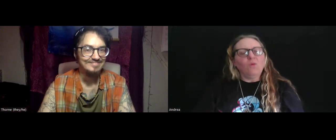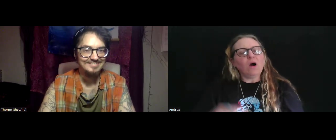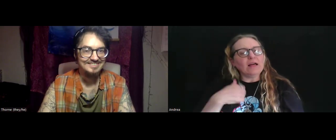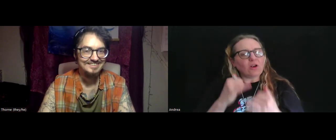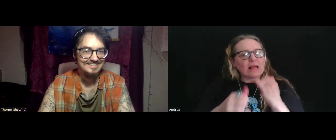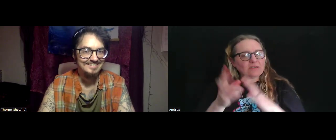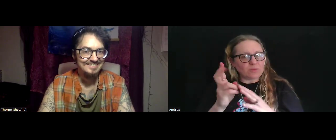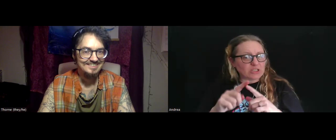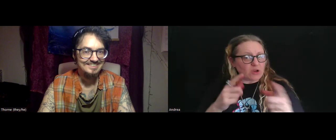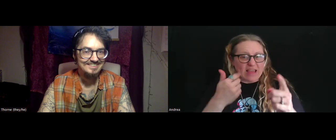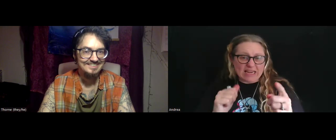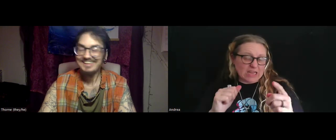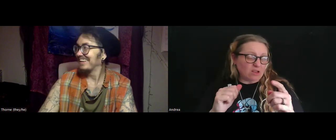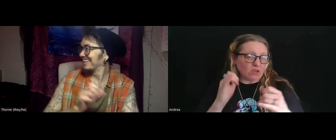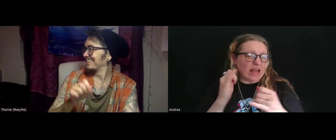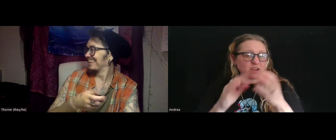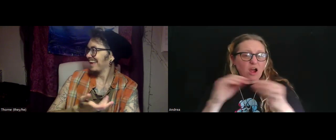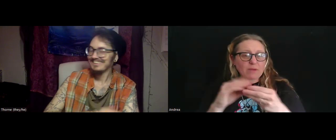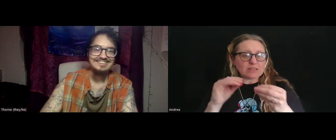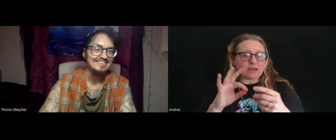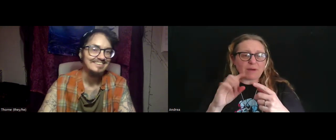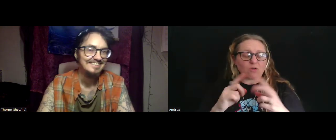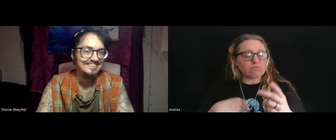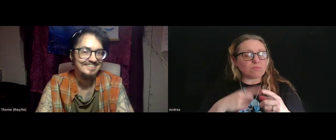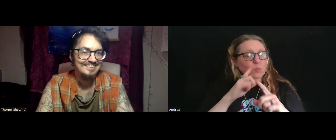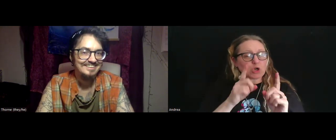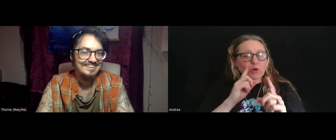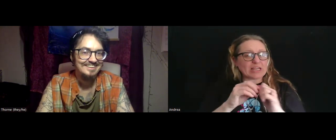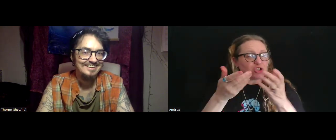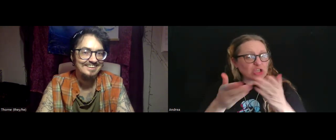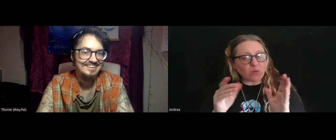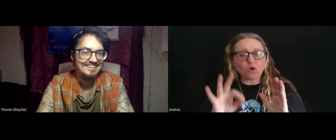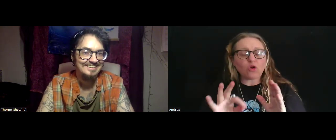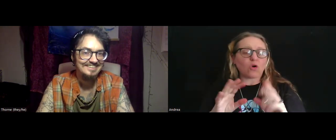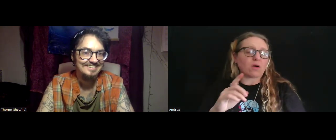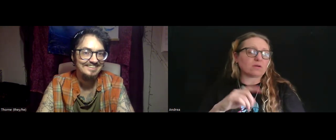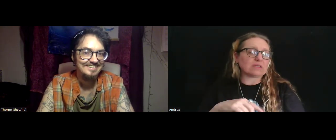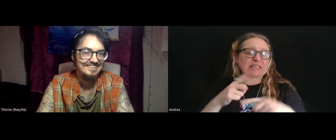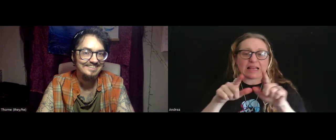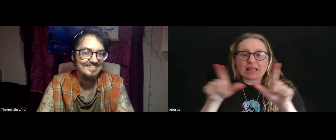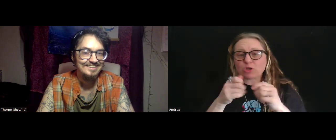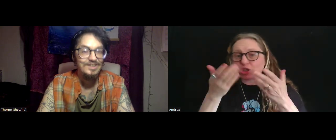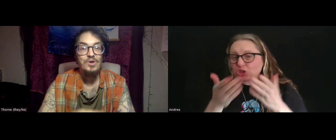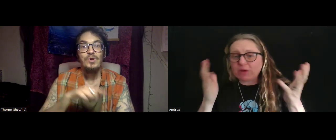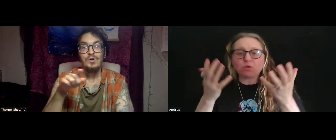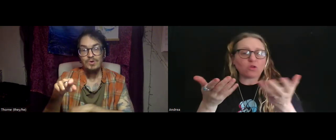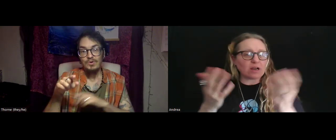Well, in our last 2 minutes, do you have any last comments about Mercury in general or sign language in general or